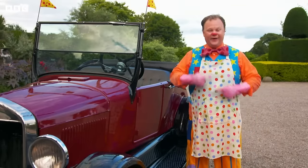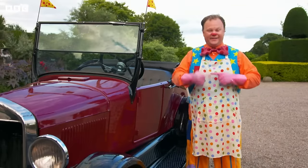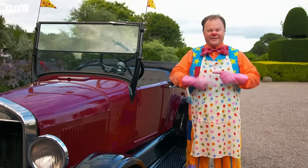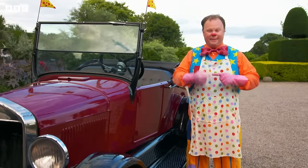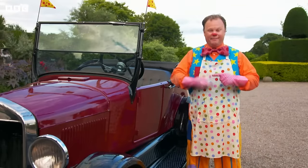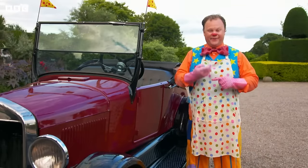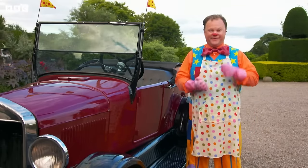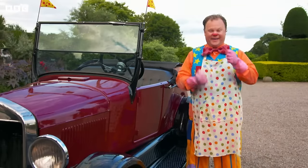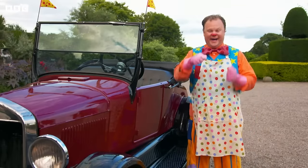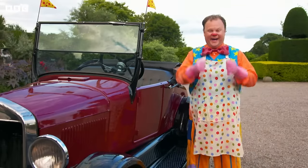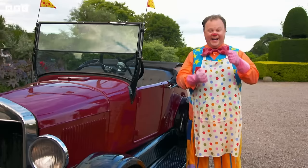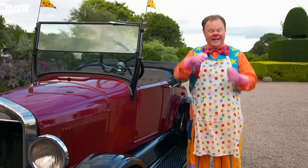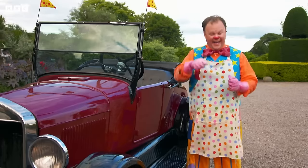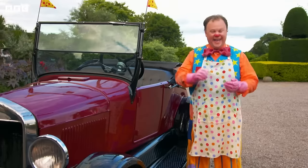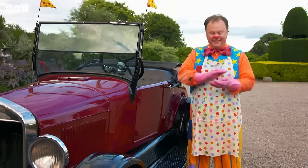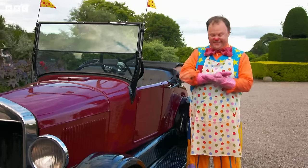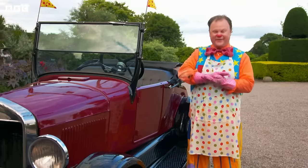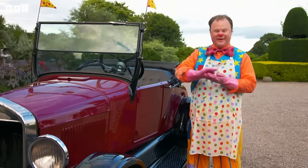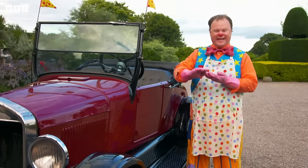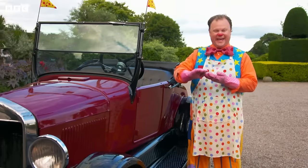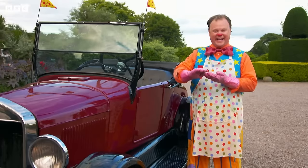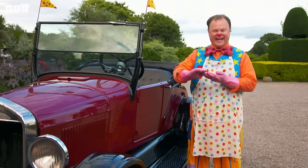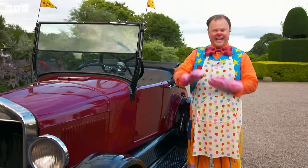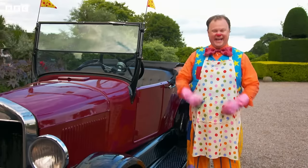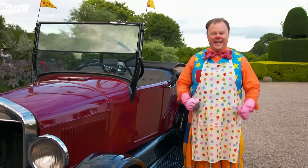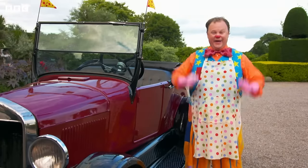Lord Tumble's car is squeaky clean!